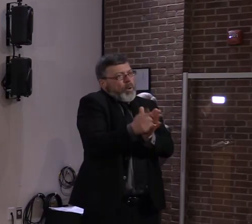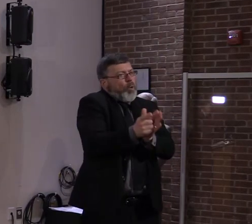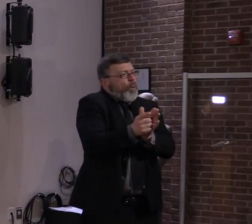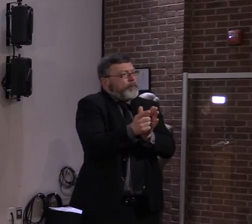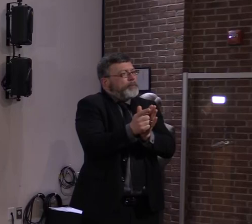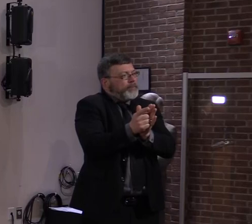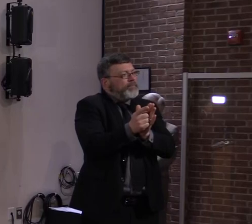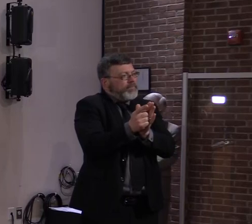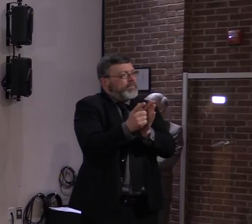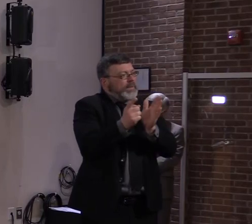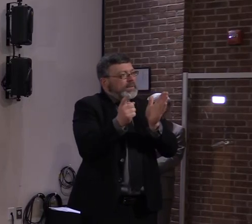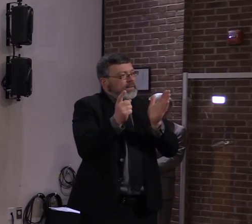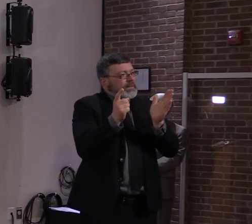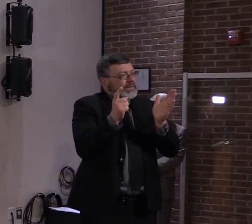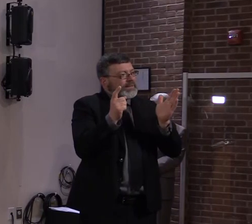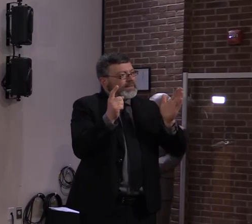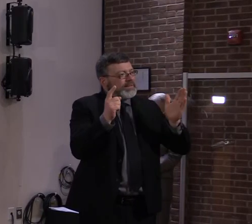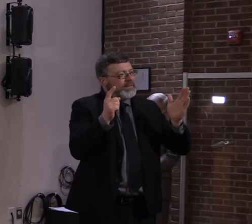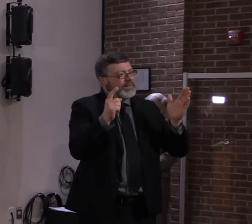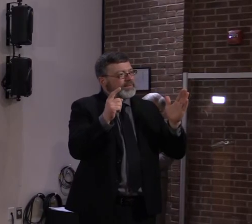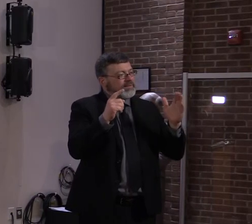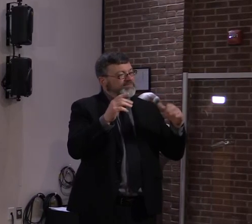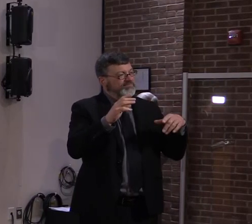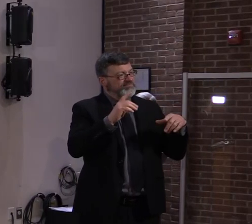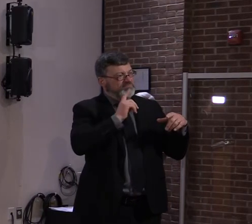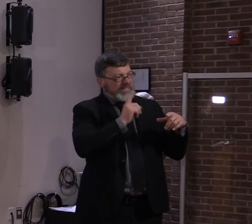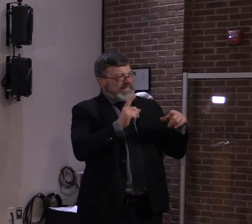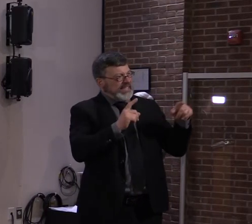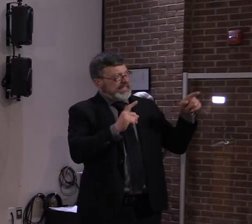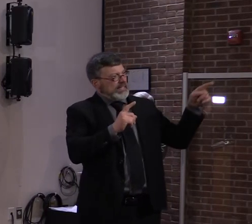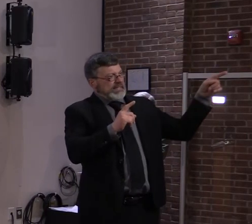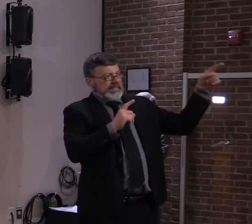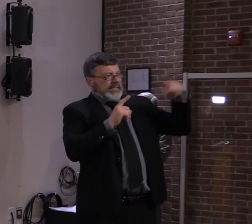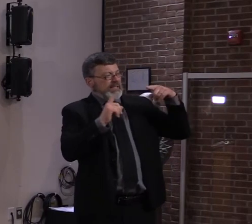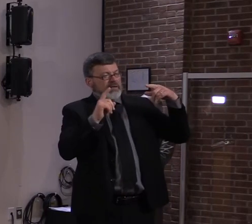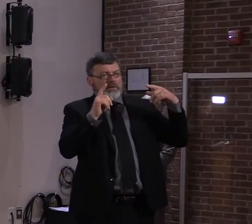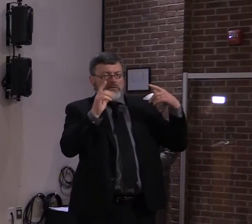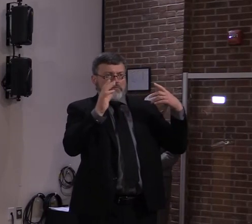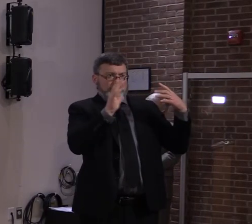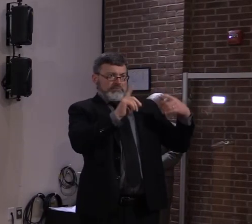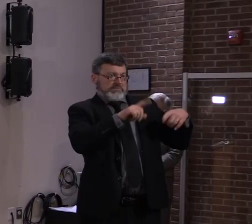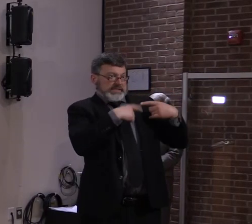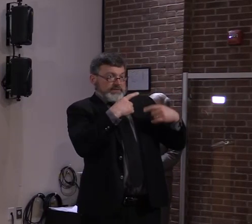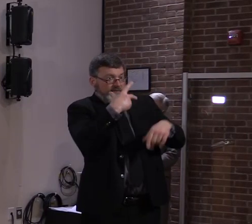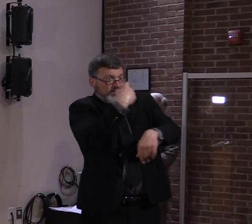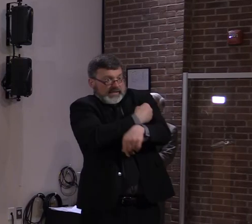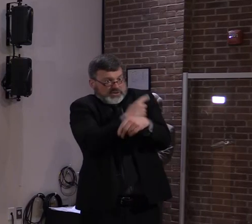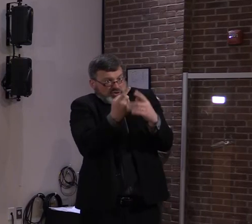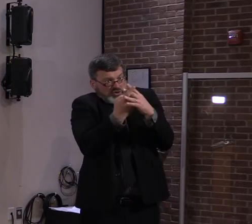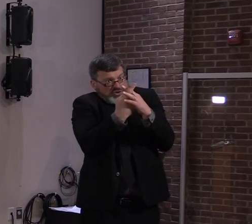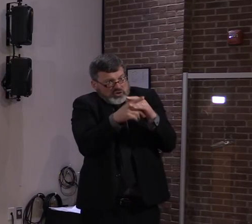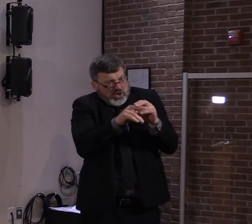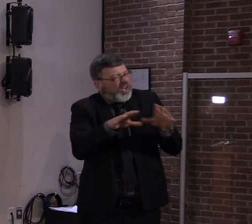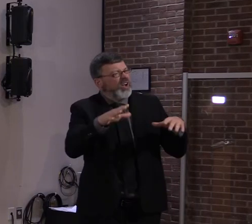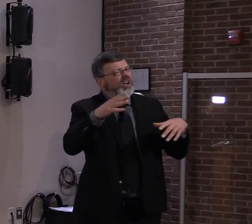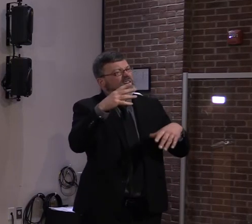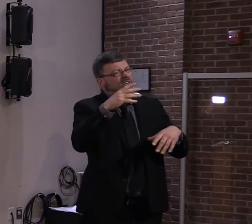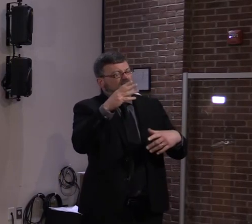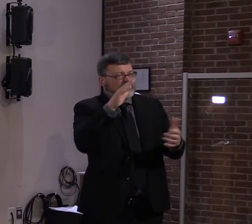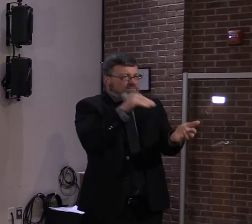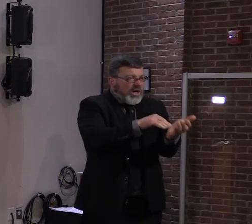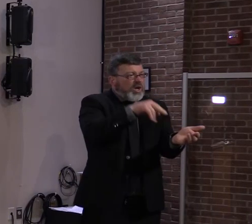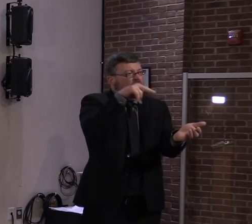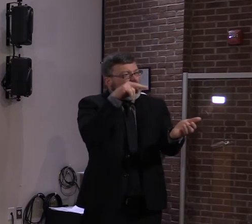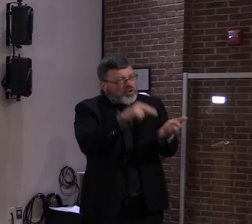the long-term care facilities, and they're doing the right thing. But there are some who aren't doing that